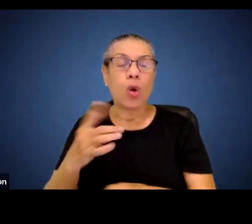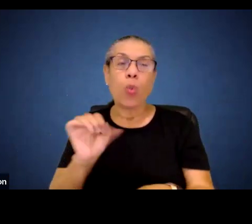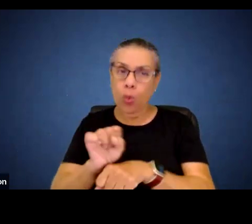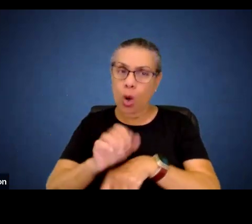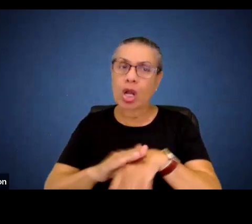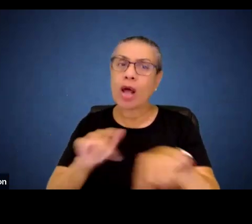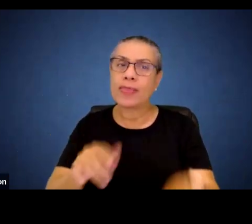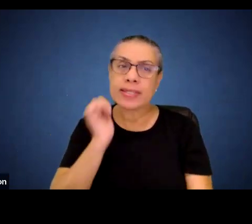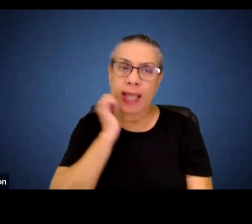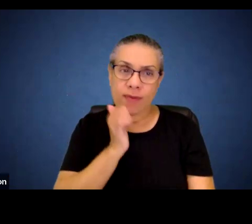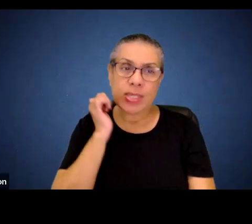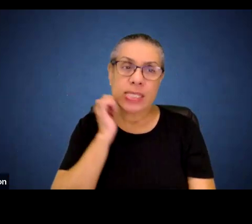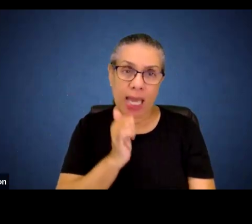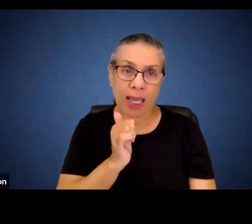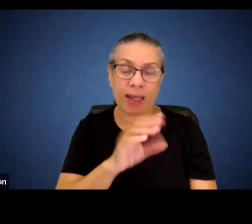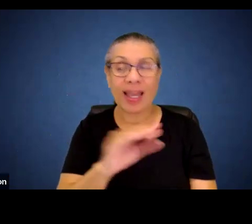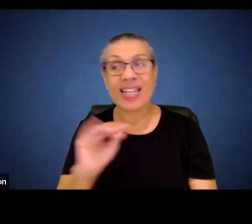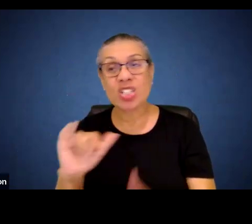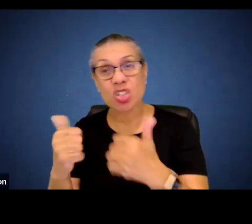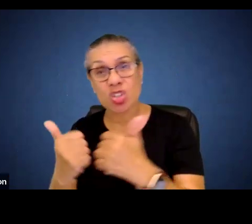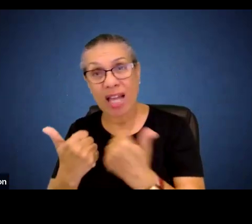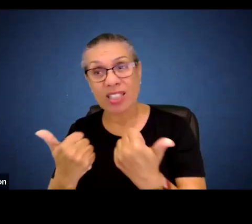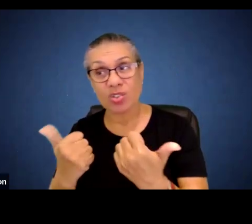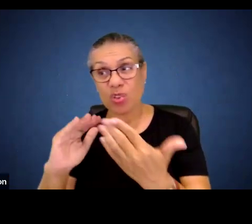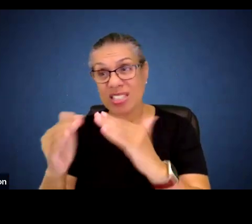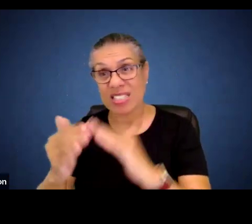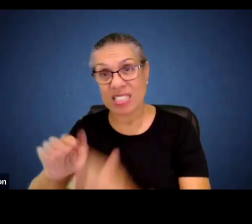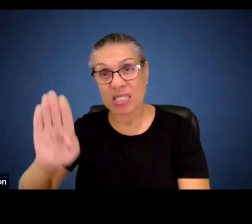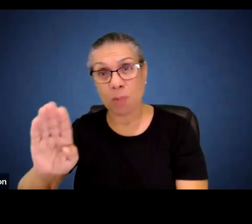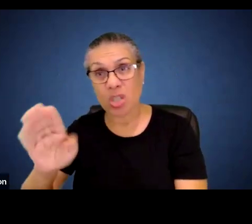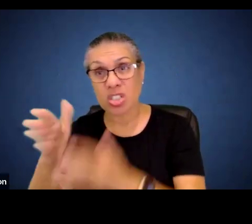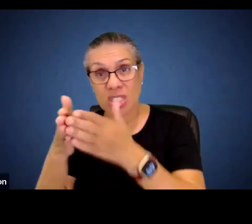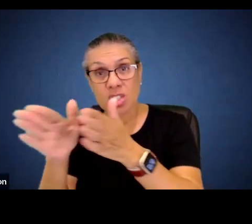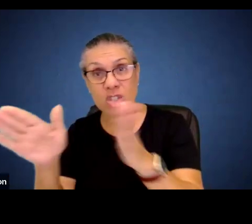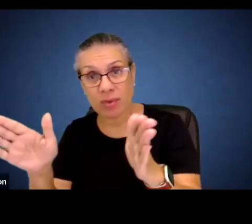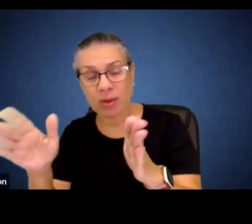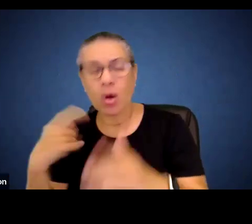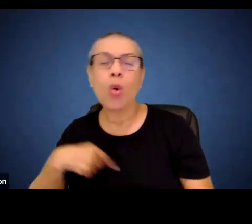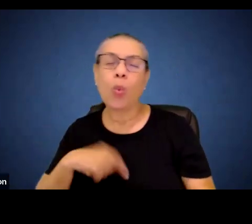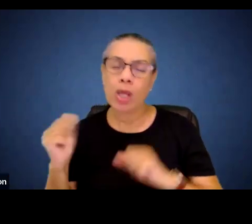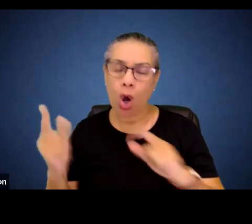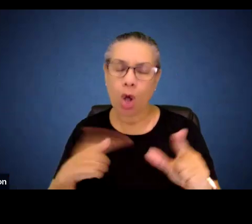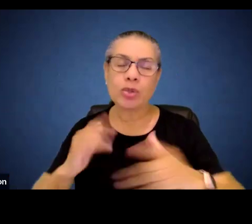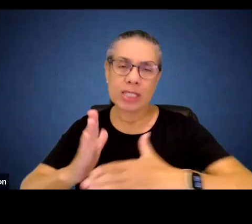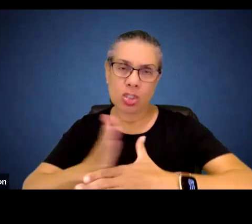day. And it's also a challenge for our city as a whole and an effort that all of us need to take on